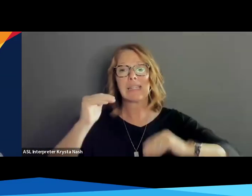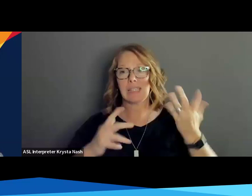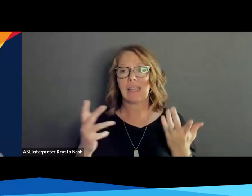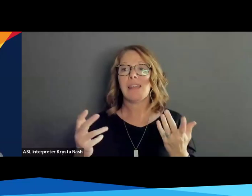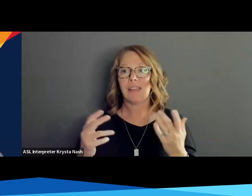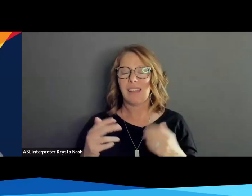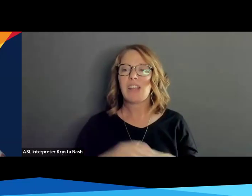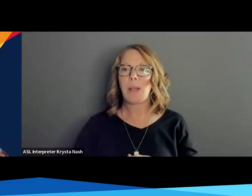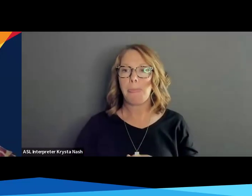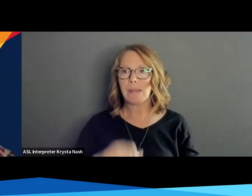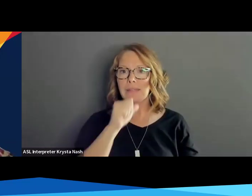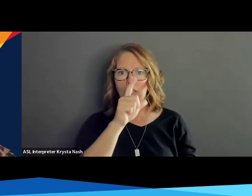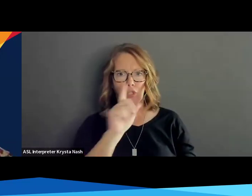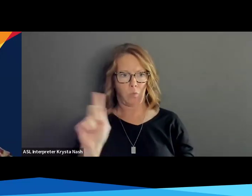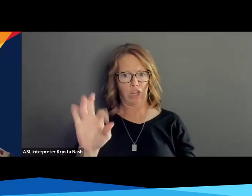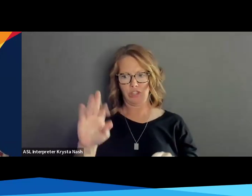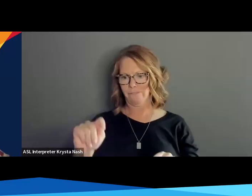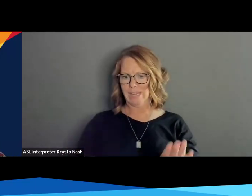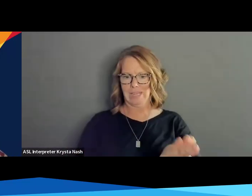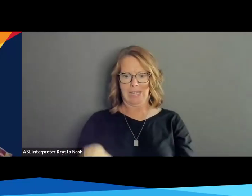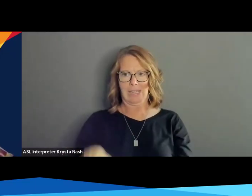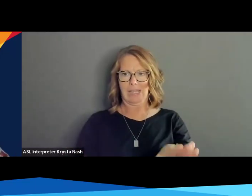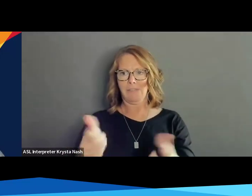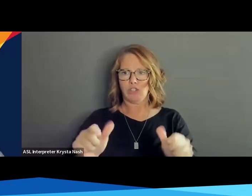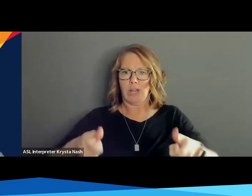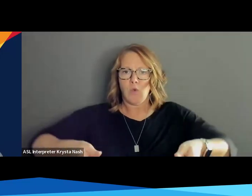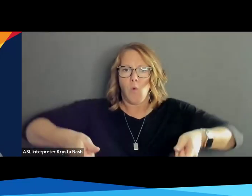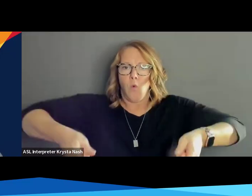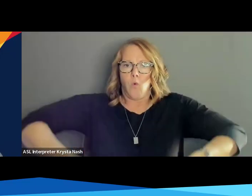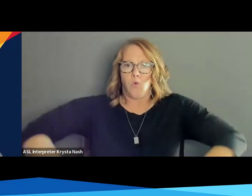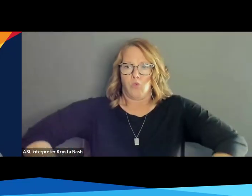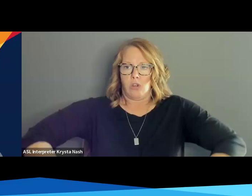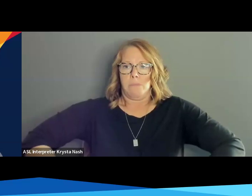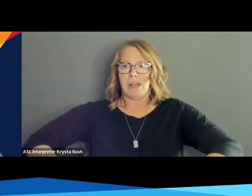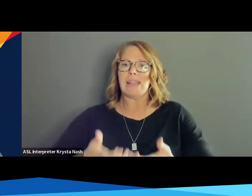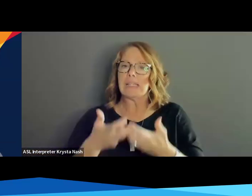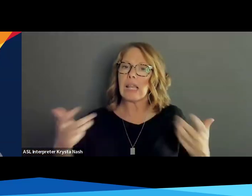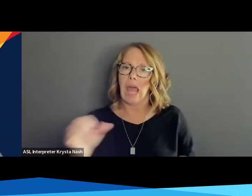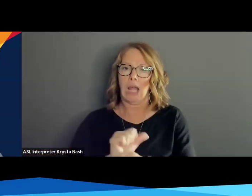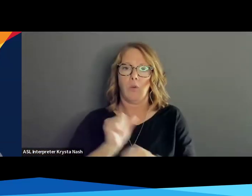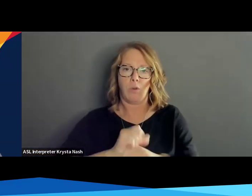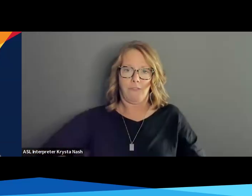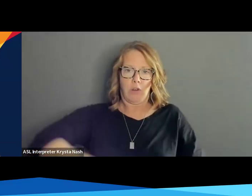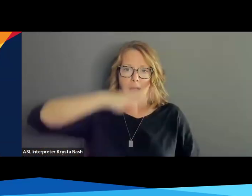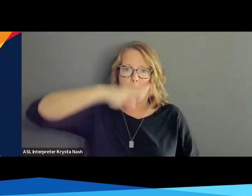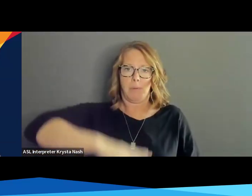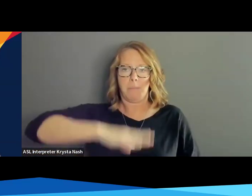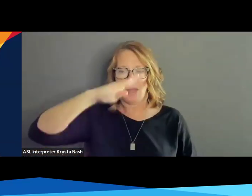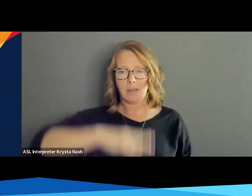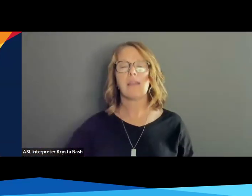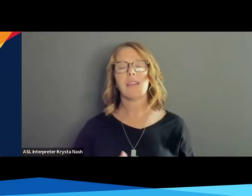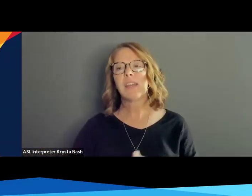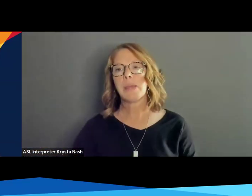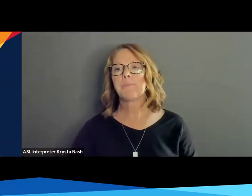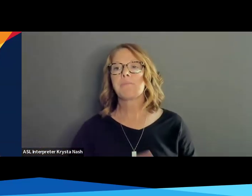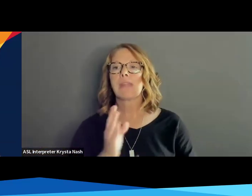proprioception, you don't know where your feet are. And if you're trying to hold your body up, that's a tremendous amount of work for your upper body. So some people